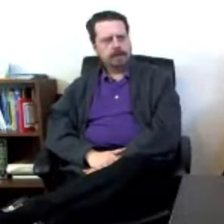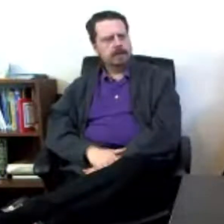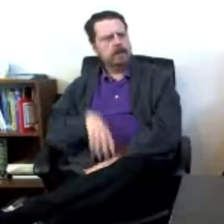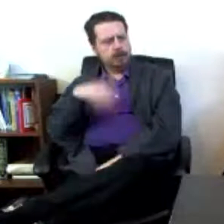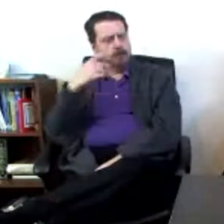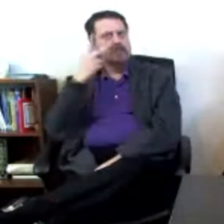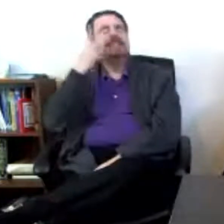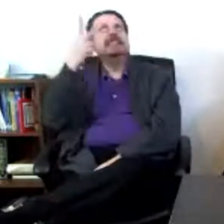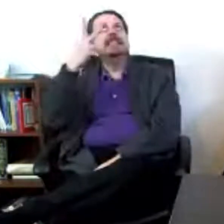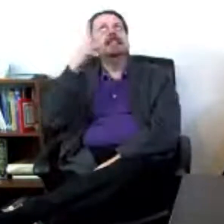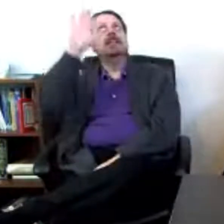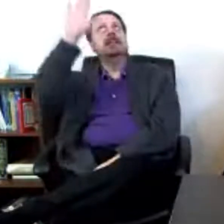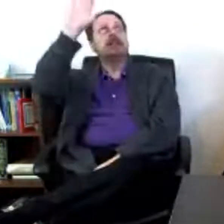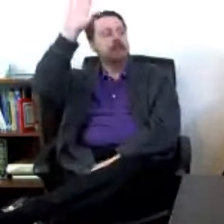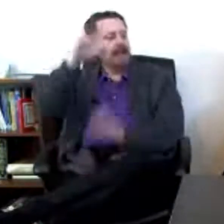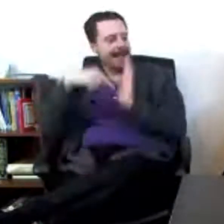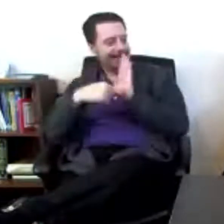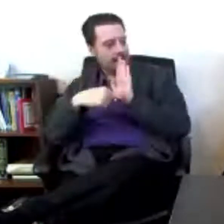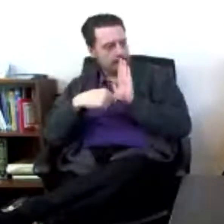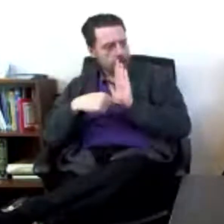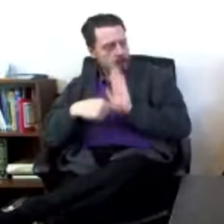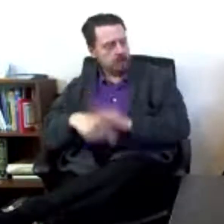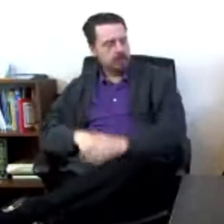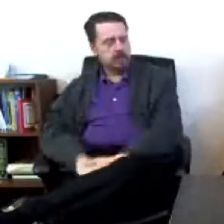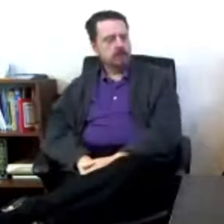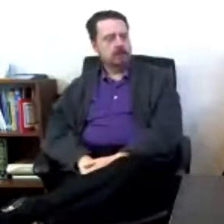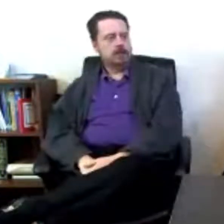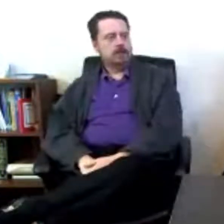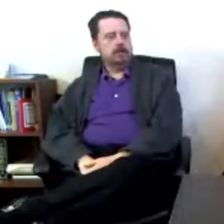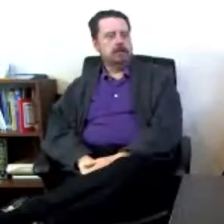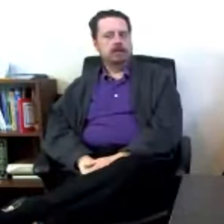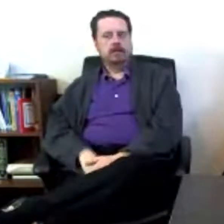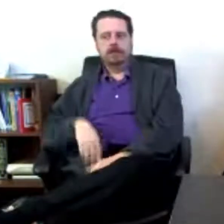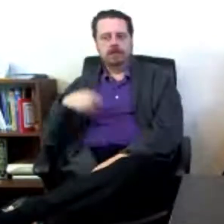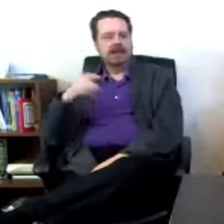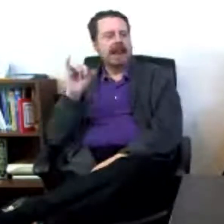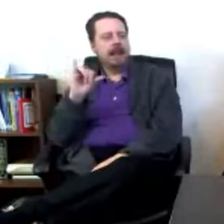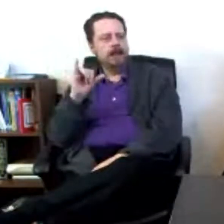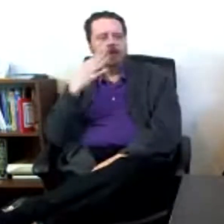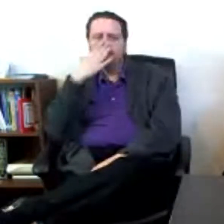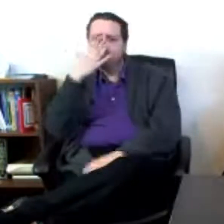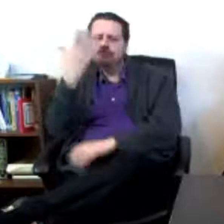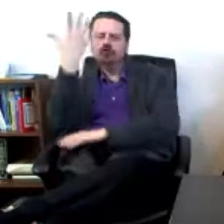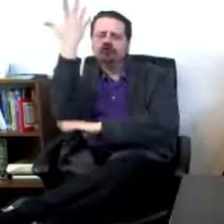example of a good word like that of a good tree?